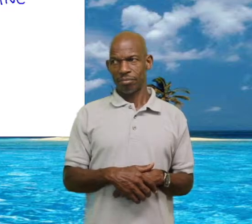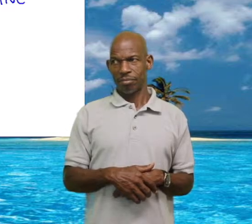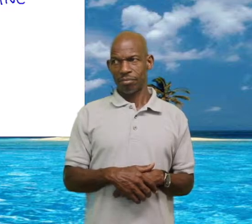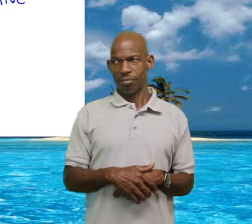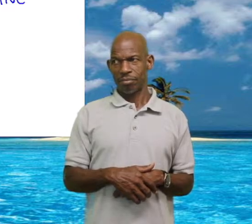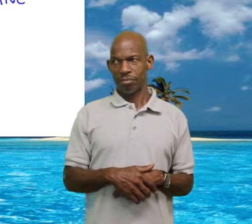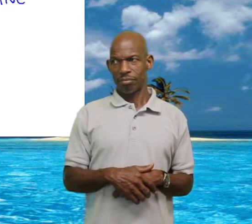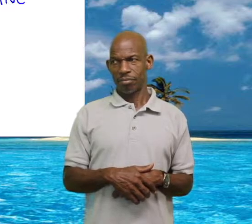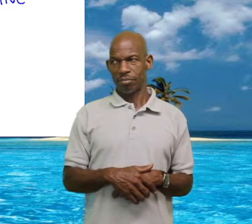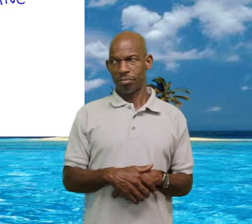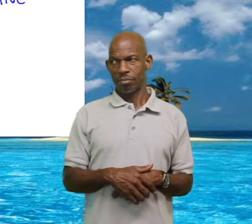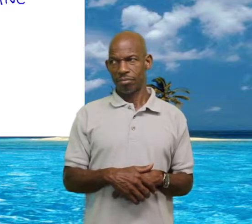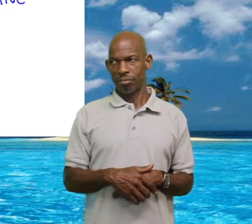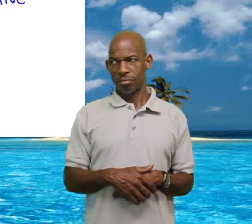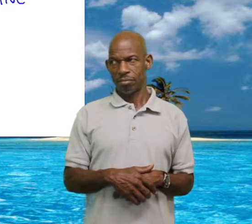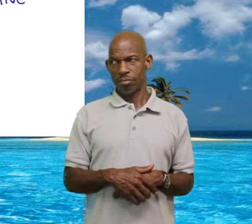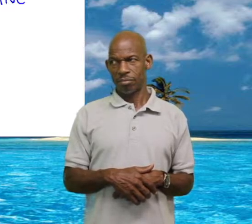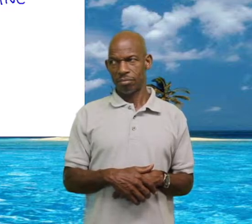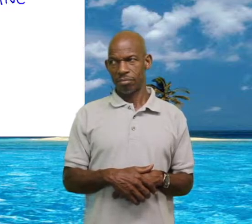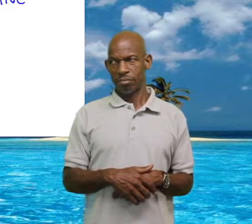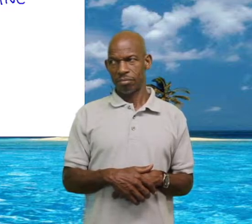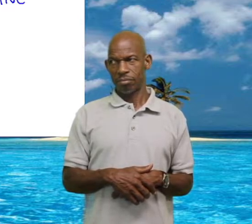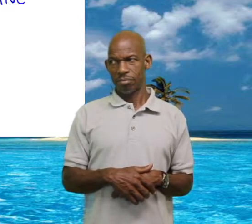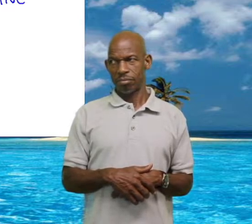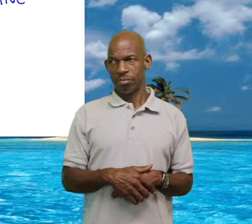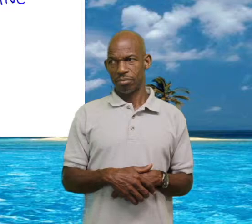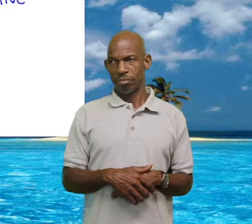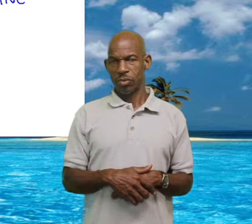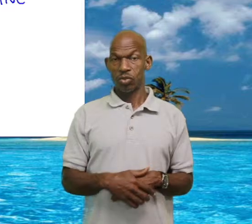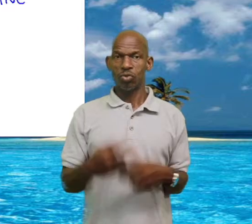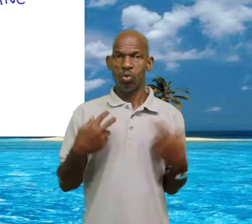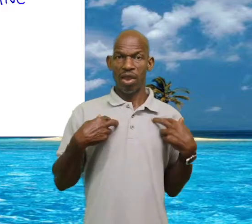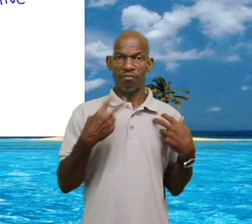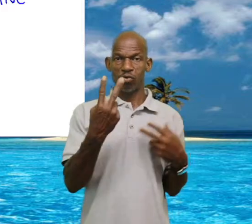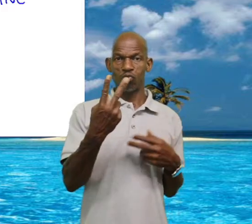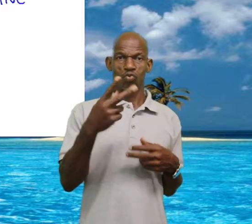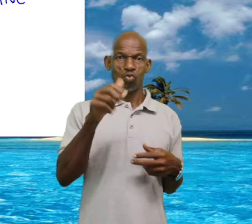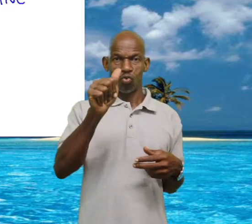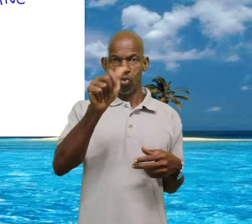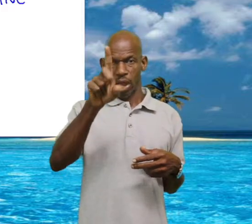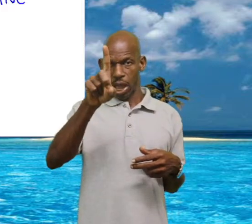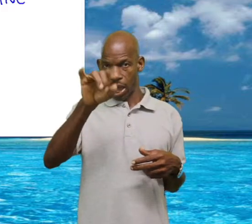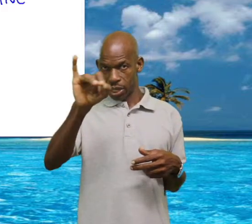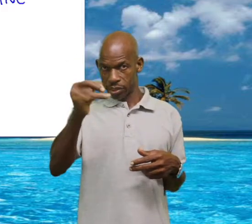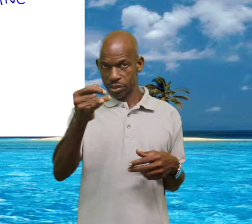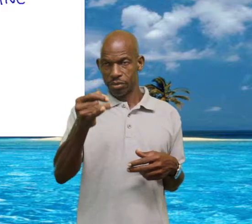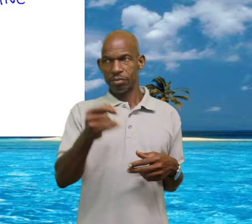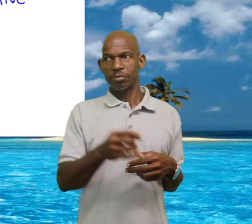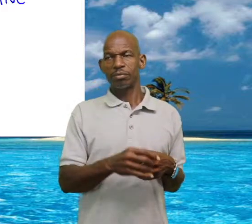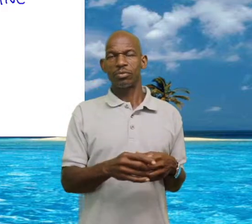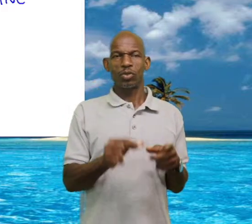are, and the next I have the adjective pretty. So the word order,